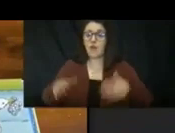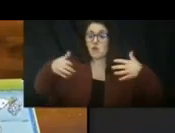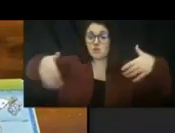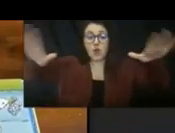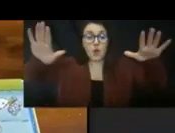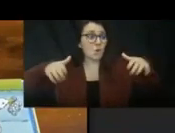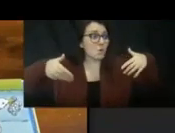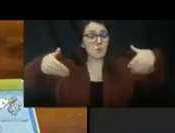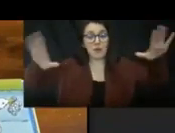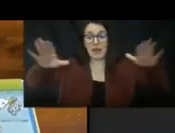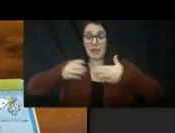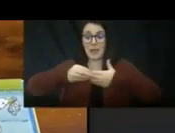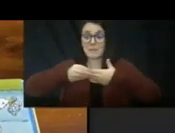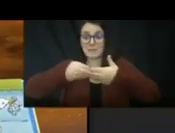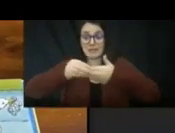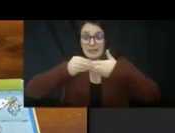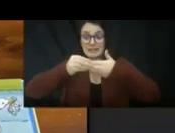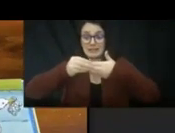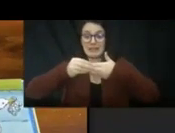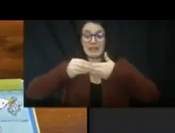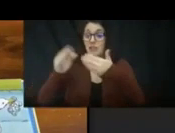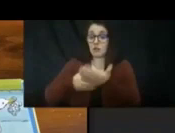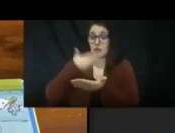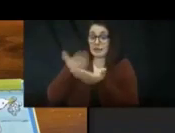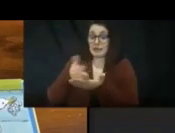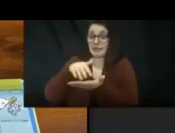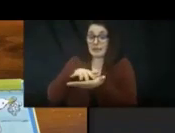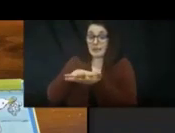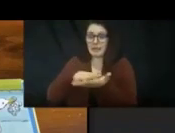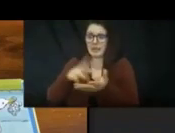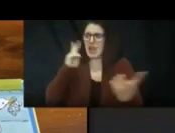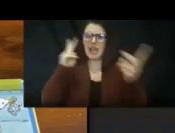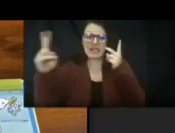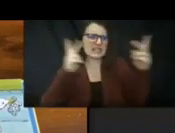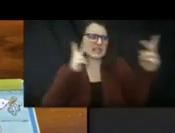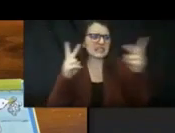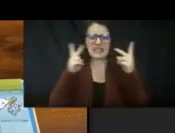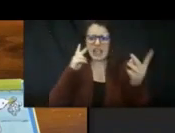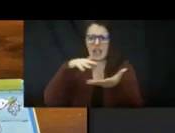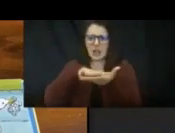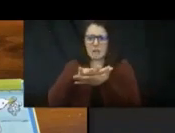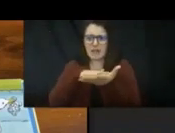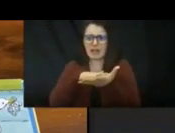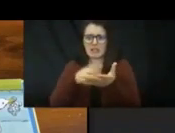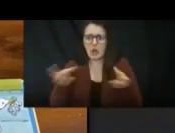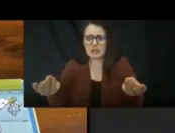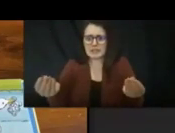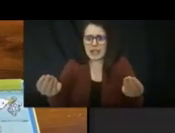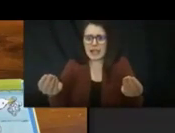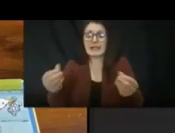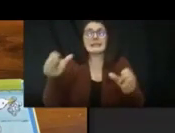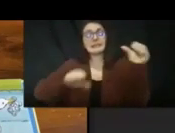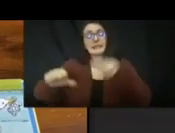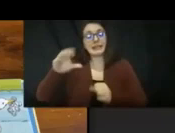Go away, plastic. When they get to the beach, the friends find plastic garbage washed up on shore. Scientists believe